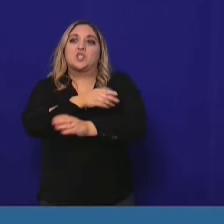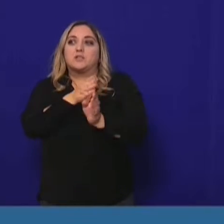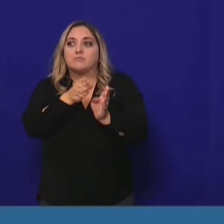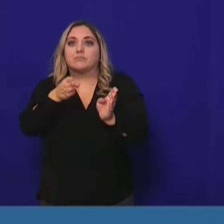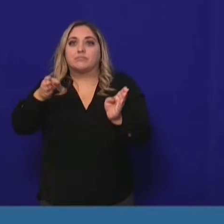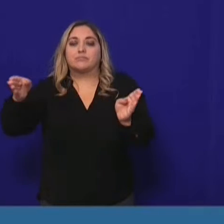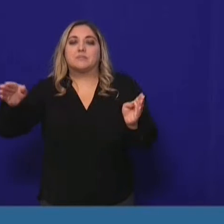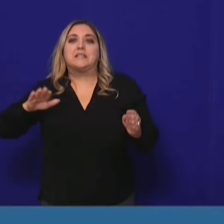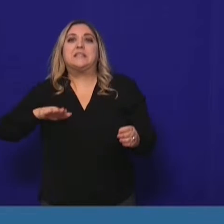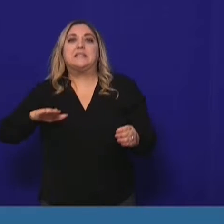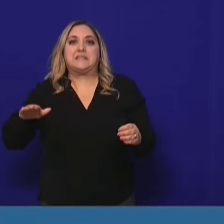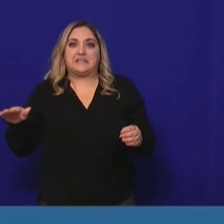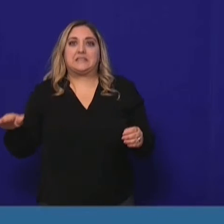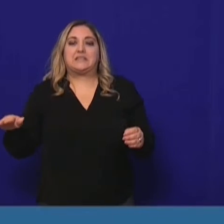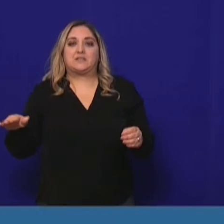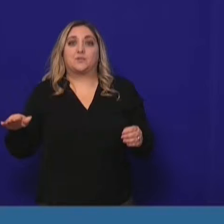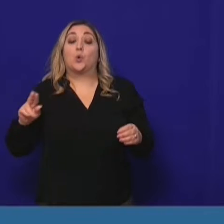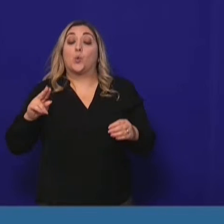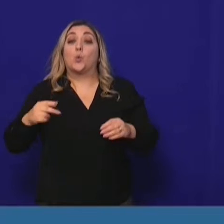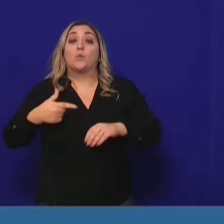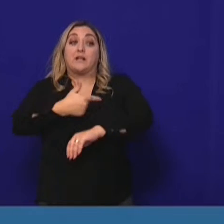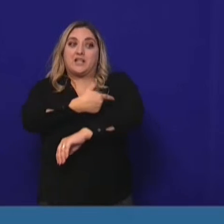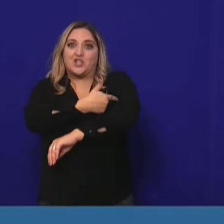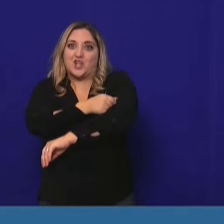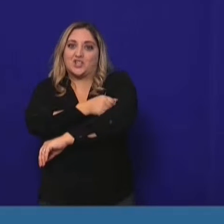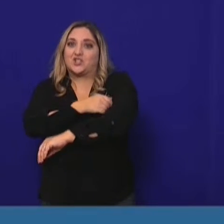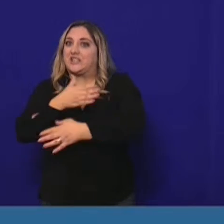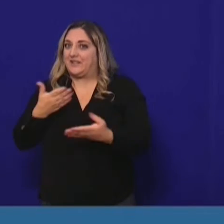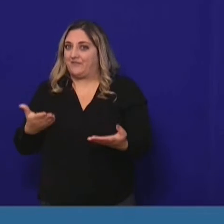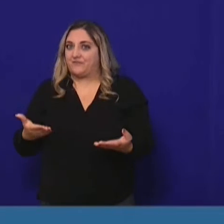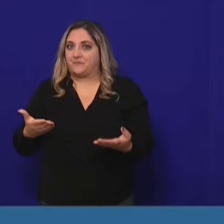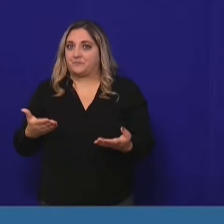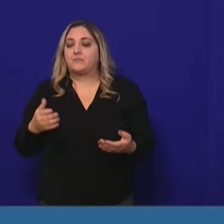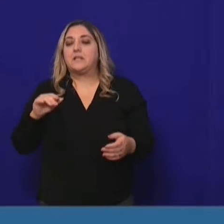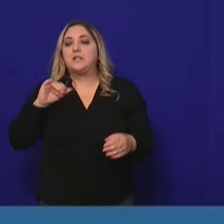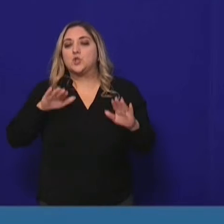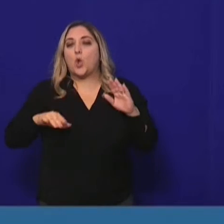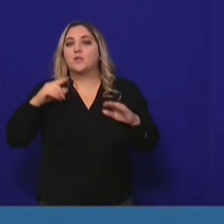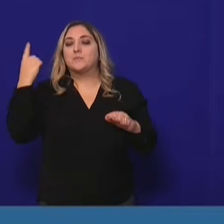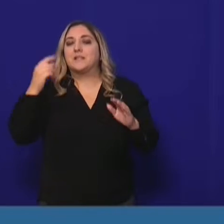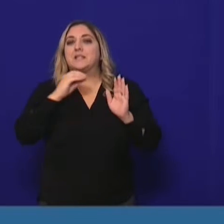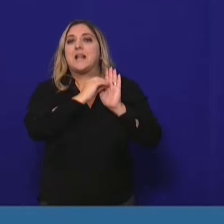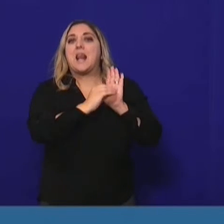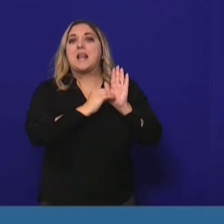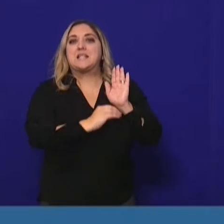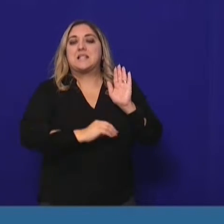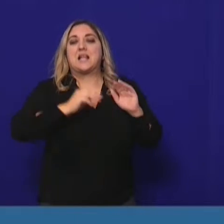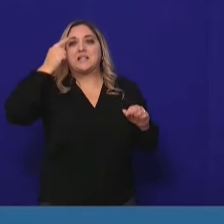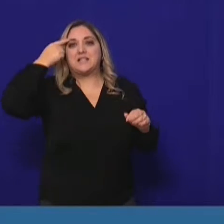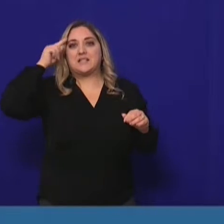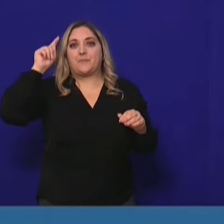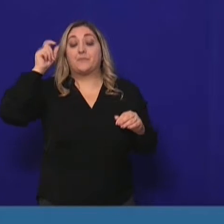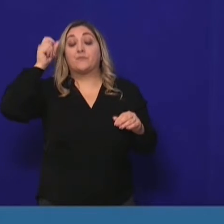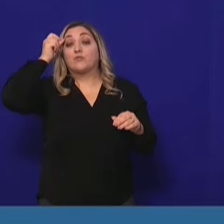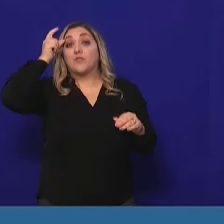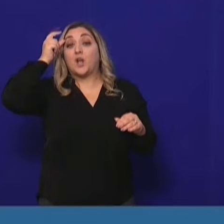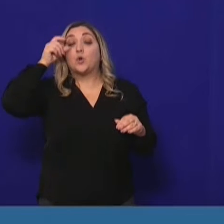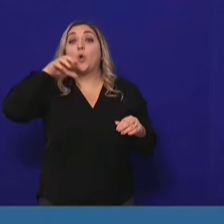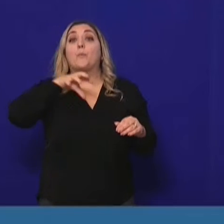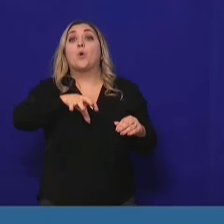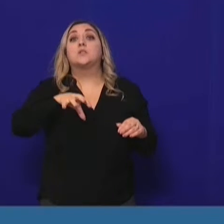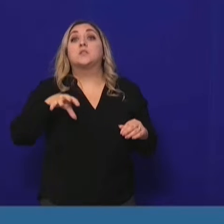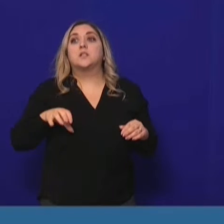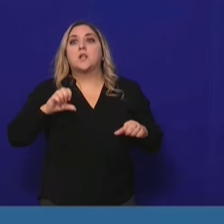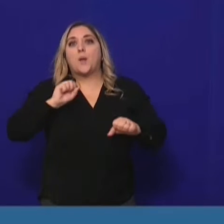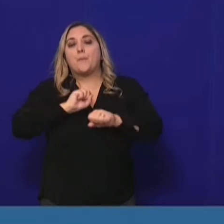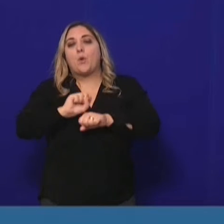ukoll id-distributati u anka administers lil min inkunu qegħdin insejħulu. Niftakru li dawn ħajkunu qegħdin